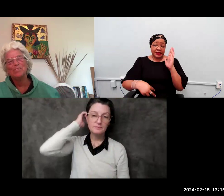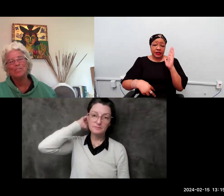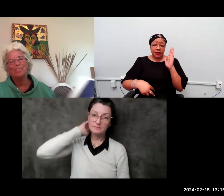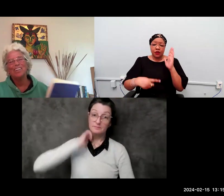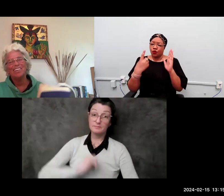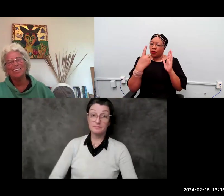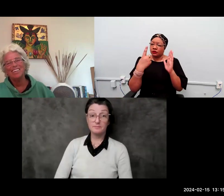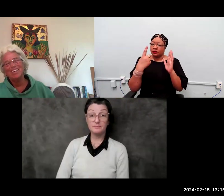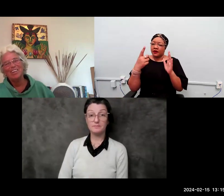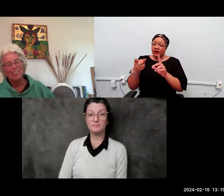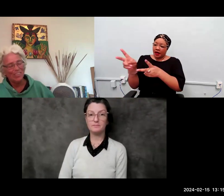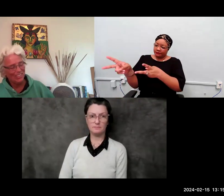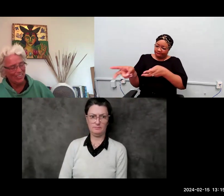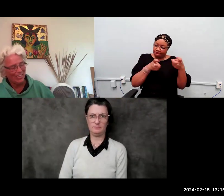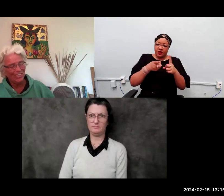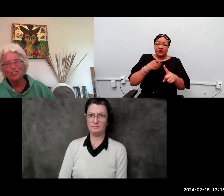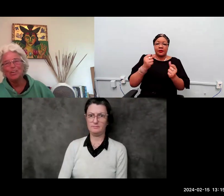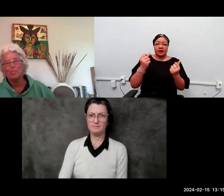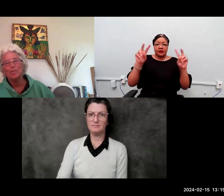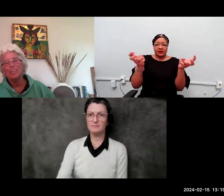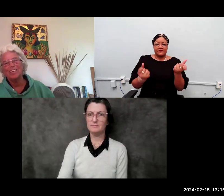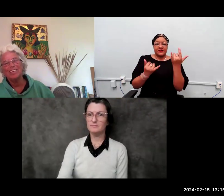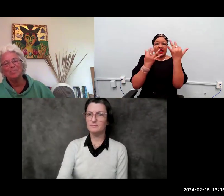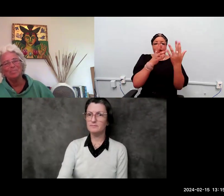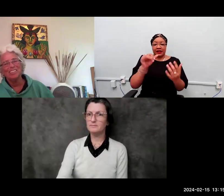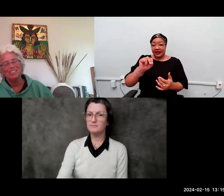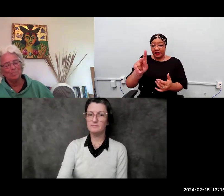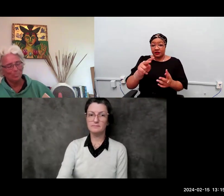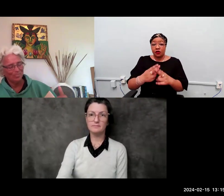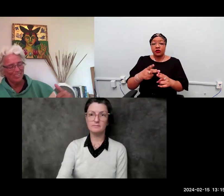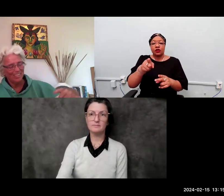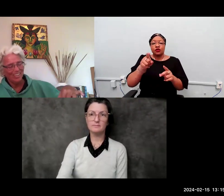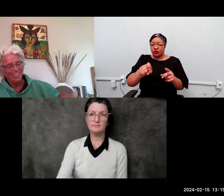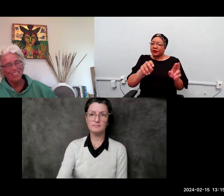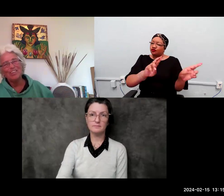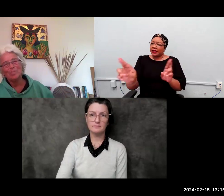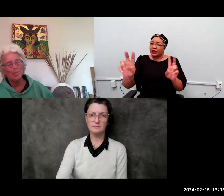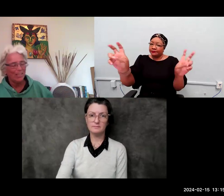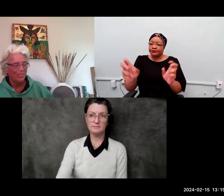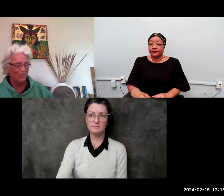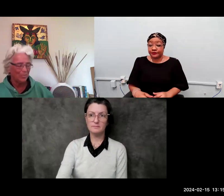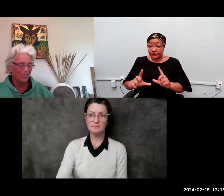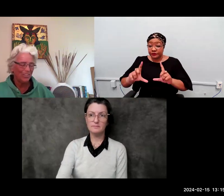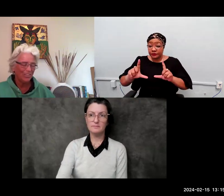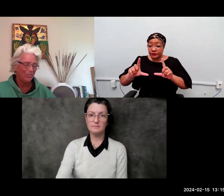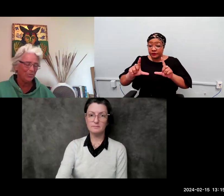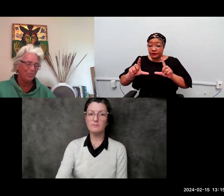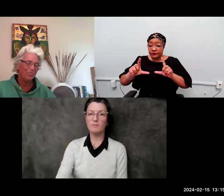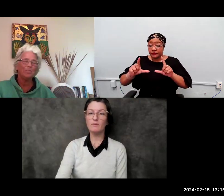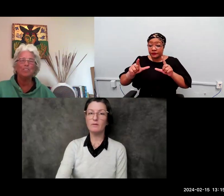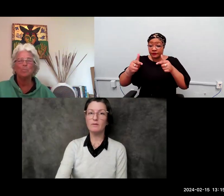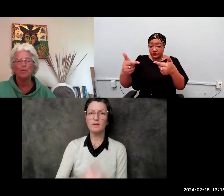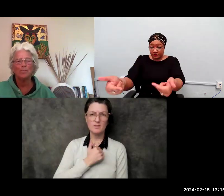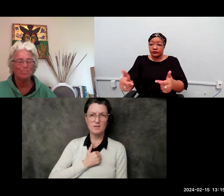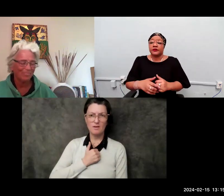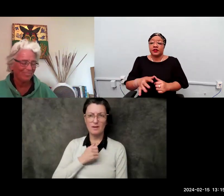a piece from Fire and Ink, which is called "You Gotta Be Ready." You got to be ready for some serious truth